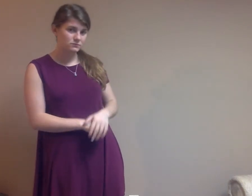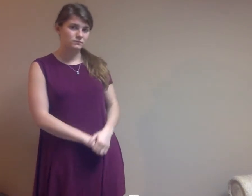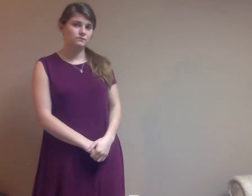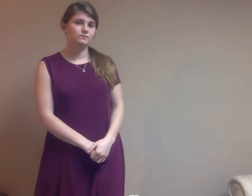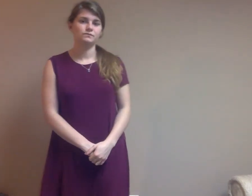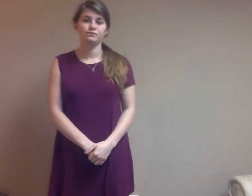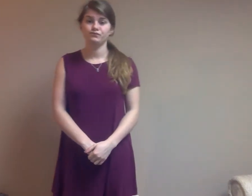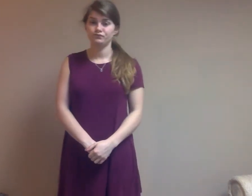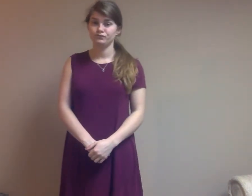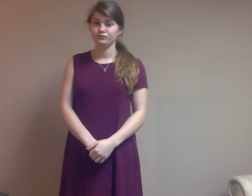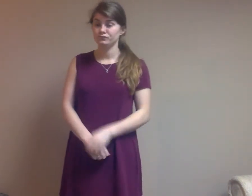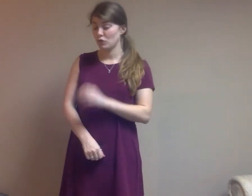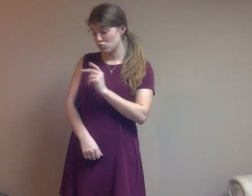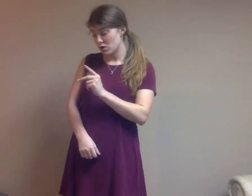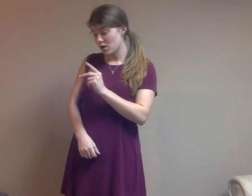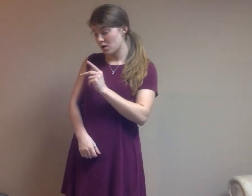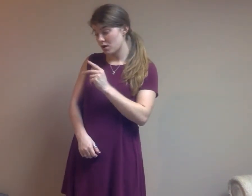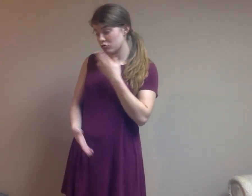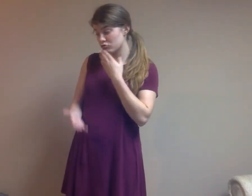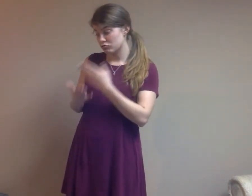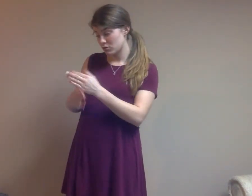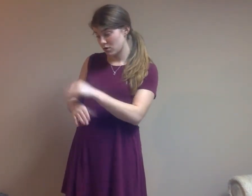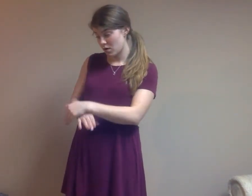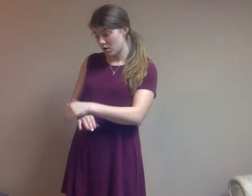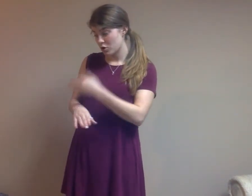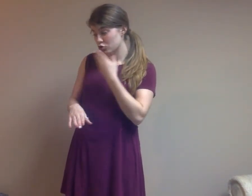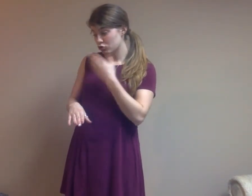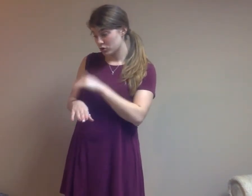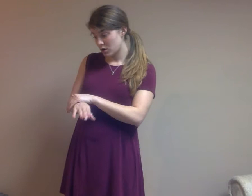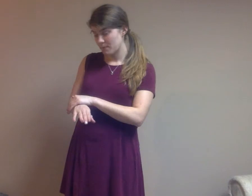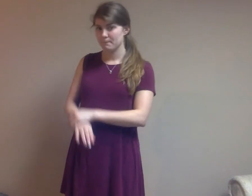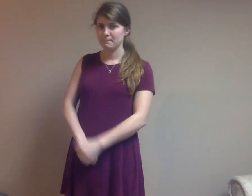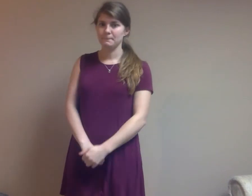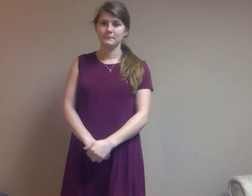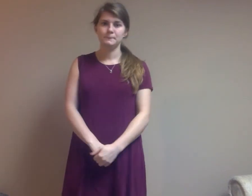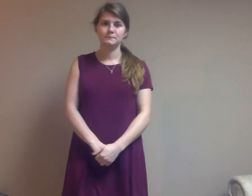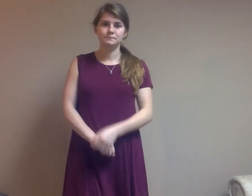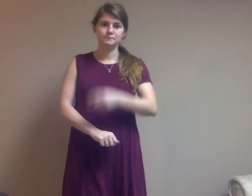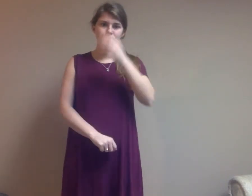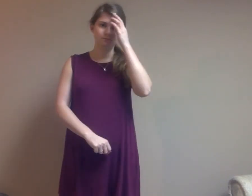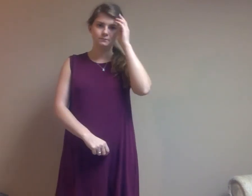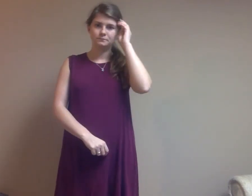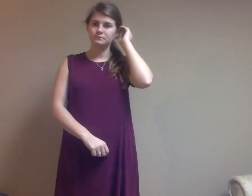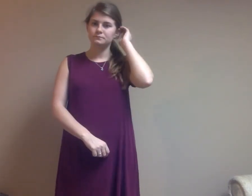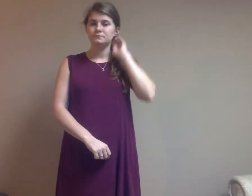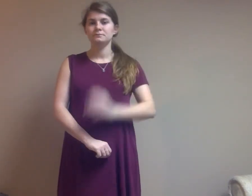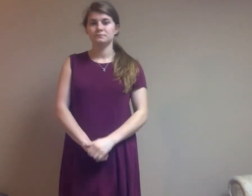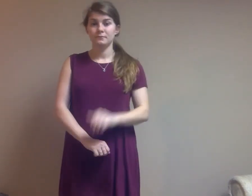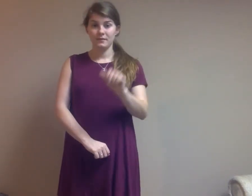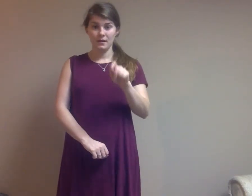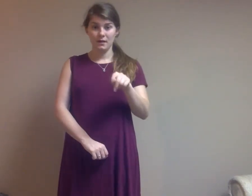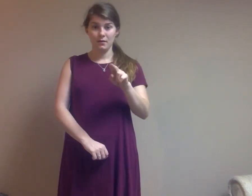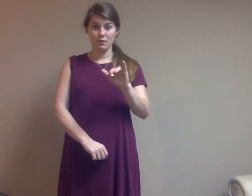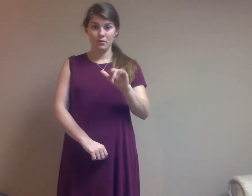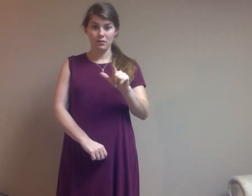Alright. Good night. Nice knowing that, Caitlin. Sorry, Sam. April's developed a strong attachment to Miss King, a gap year student who helps out in the junior